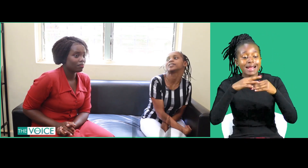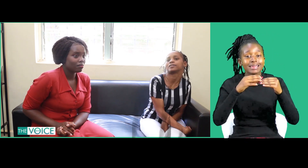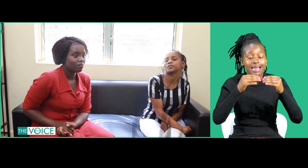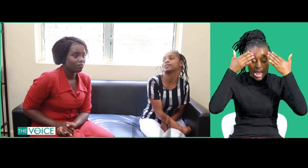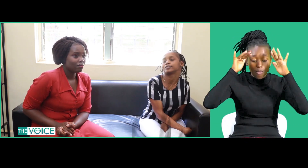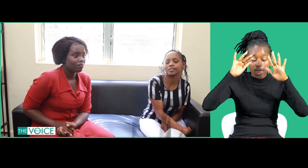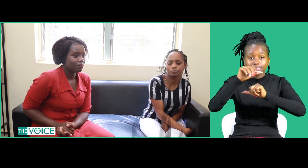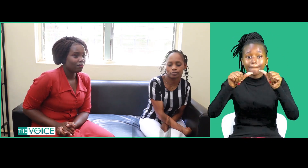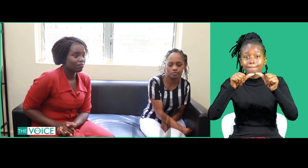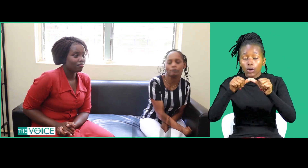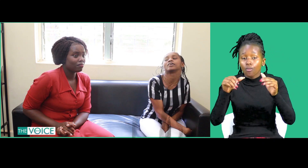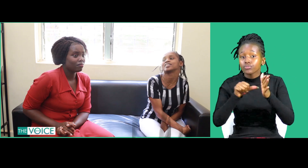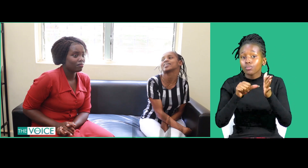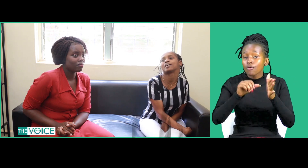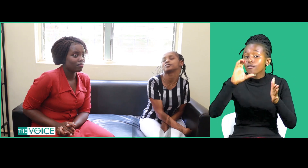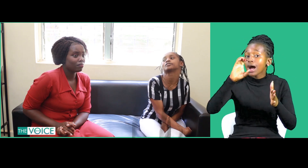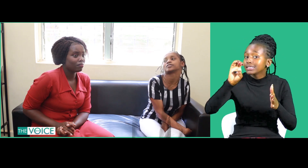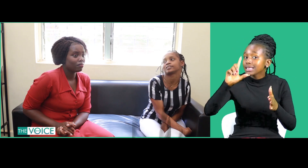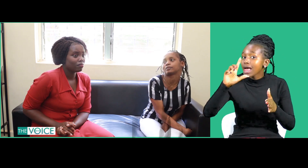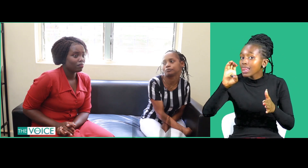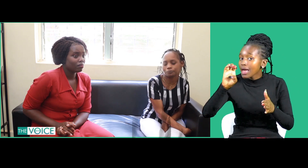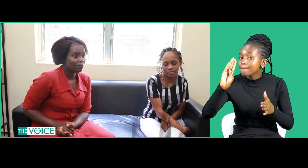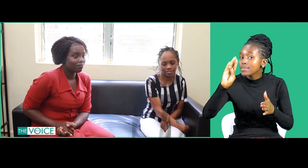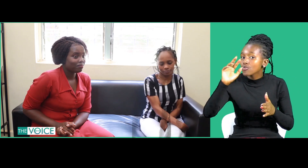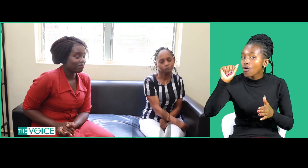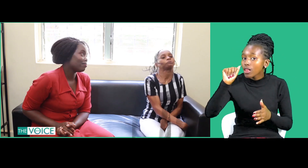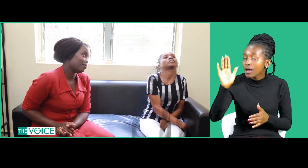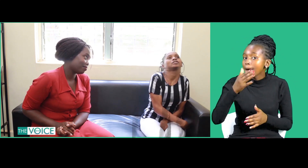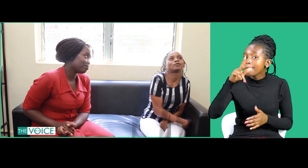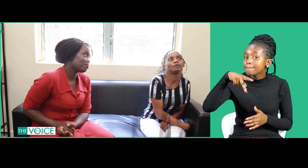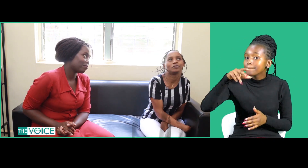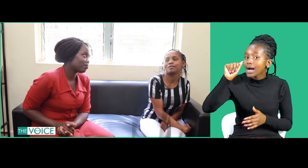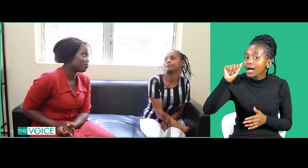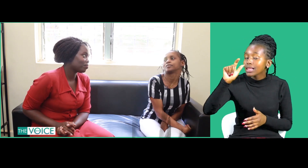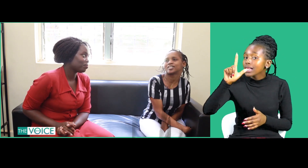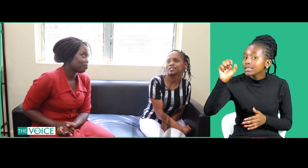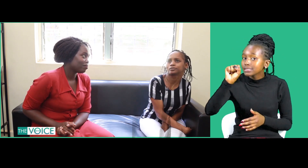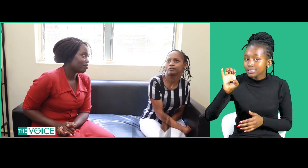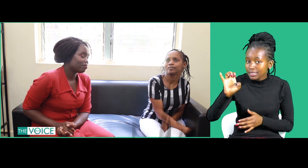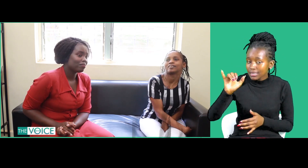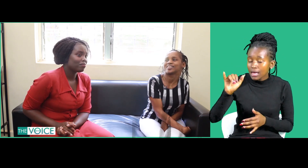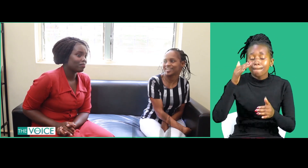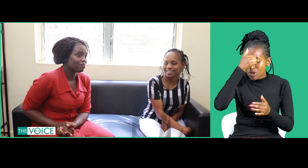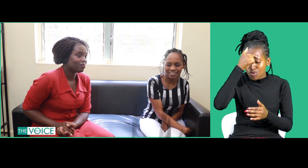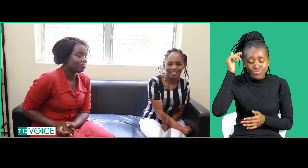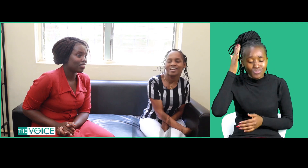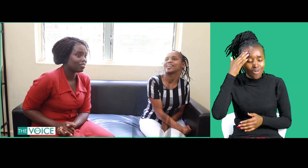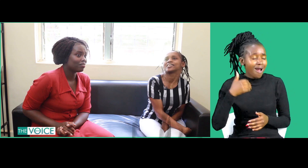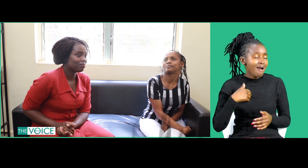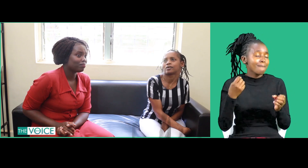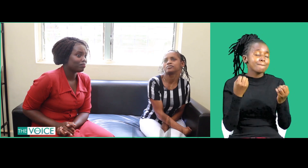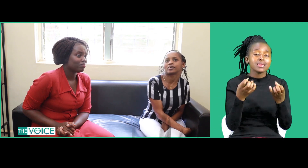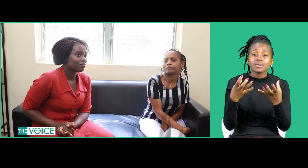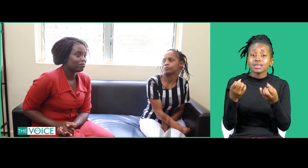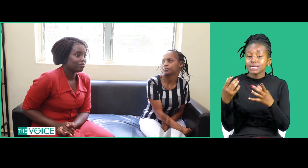many misconceptions when it comes to cerebral palsy. So many people tend to think